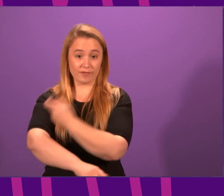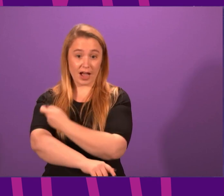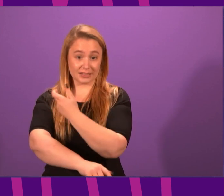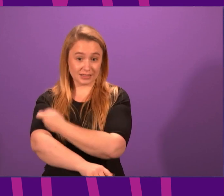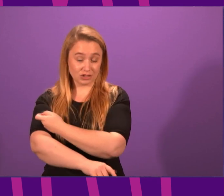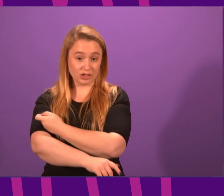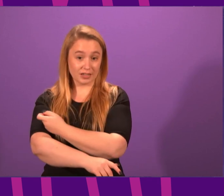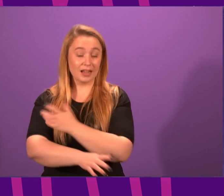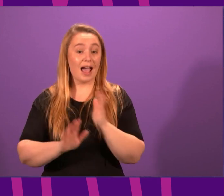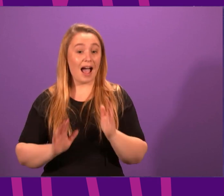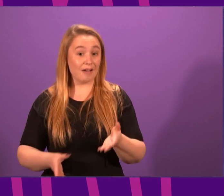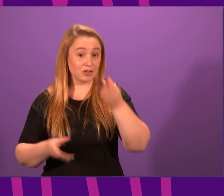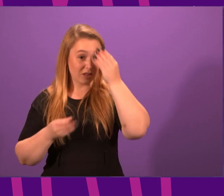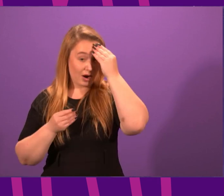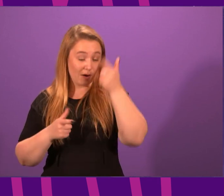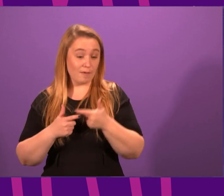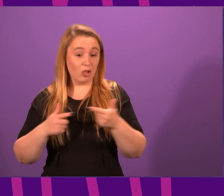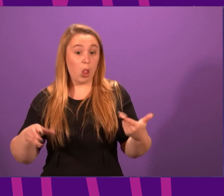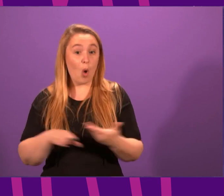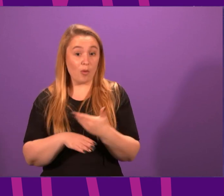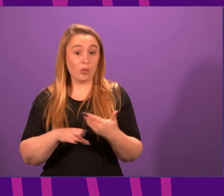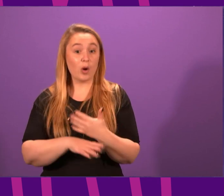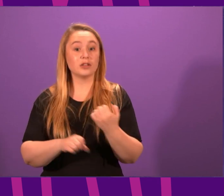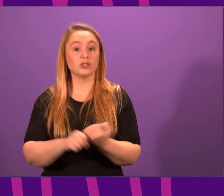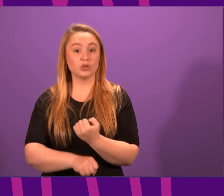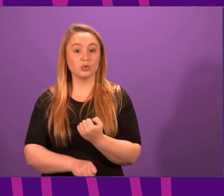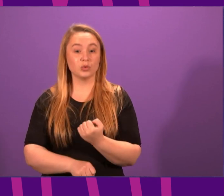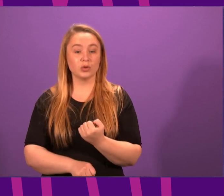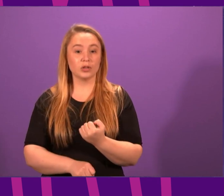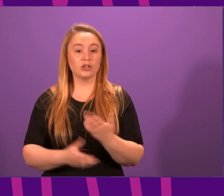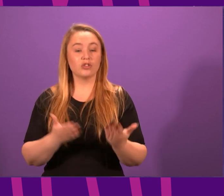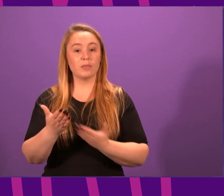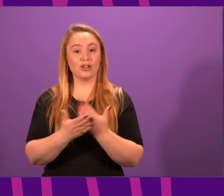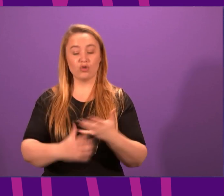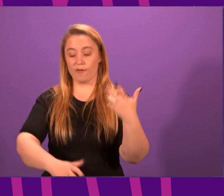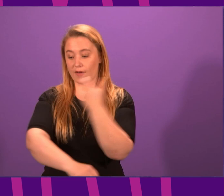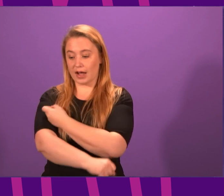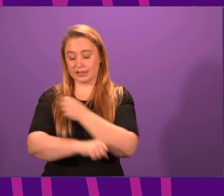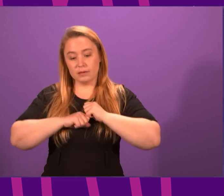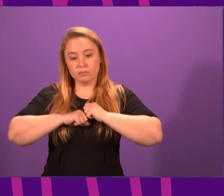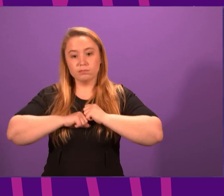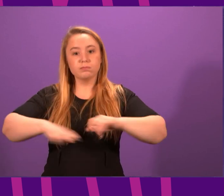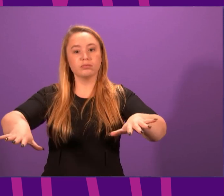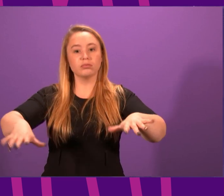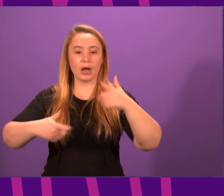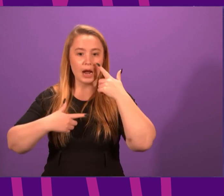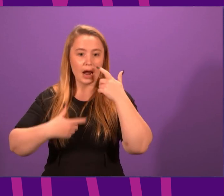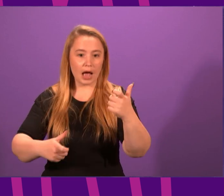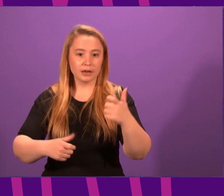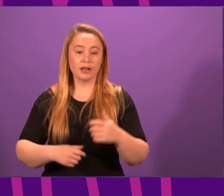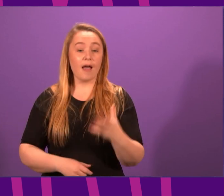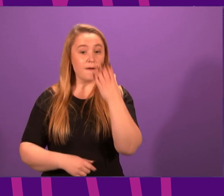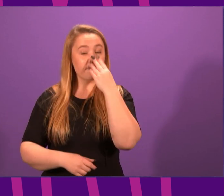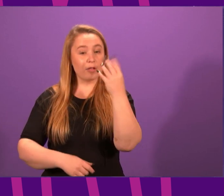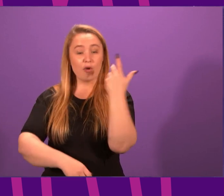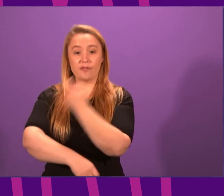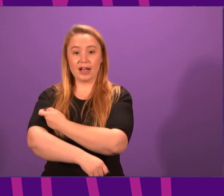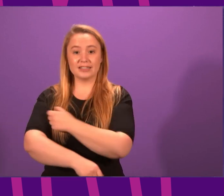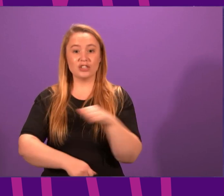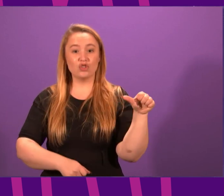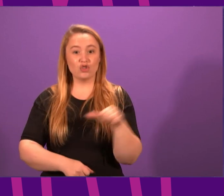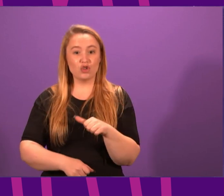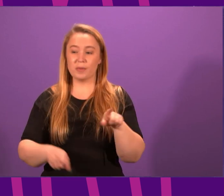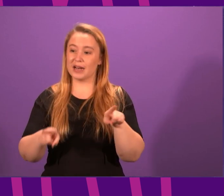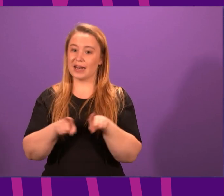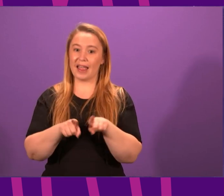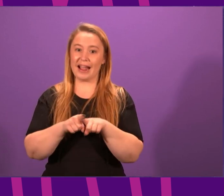got a lot of work to do to actually make sure that people have confidence in the rollout of that vaccine. This should have been the dry run. That dry run, sadly, has